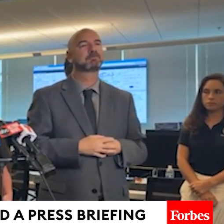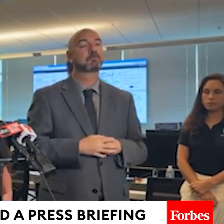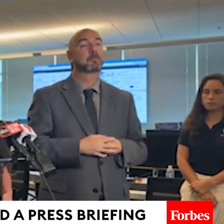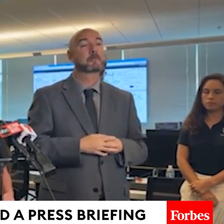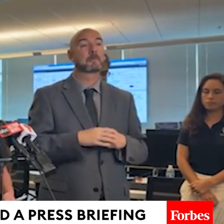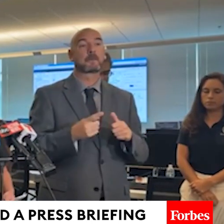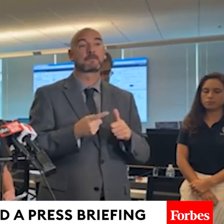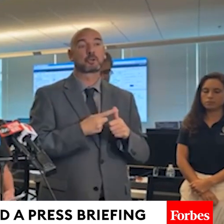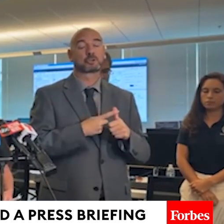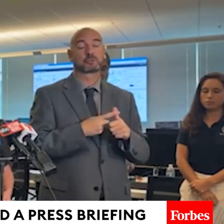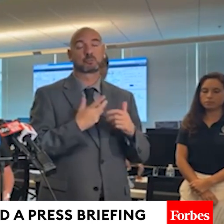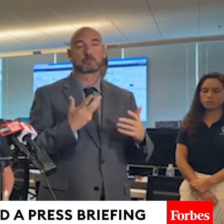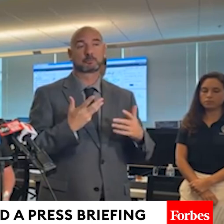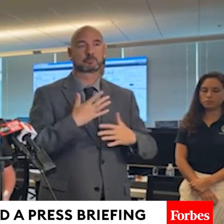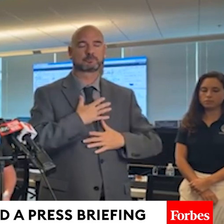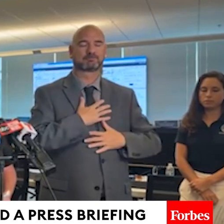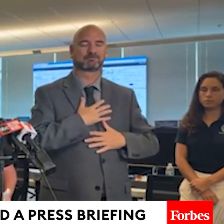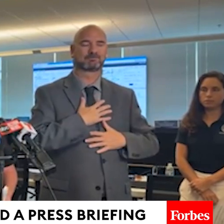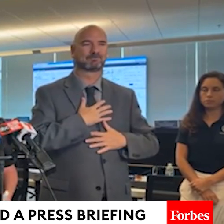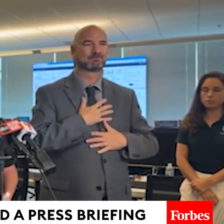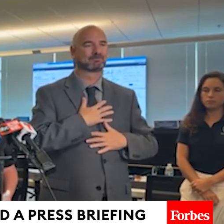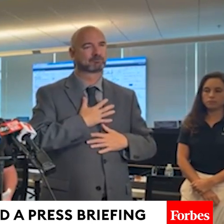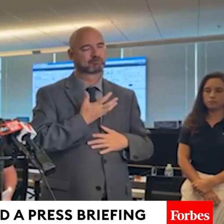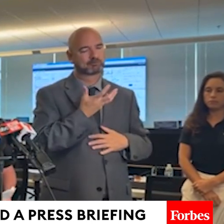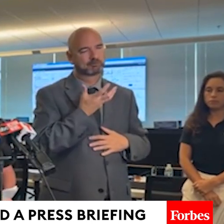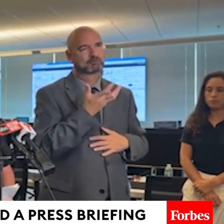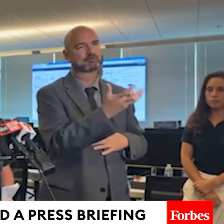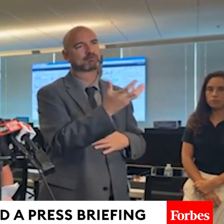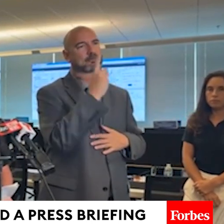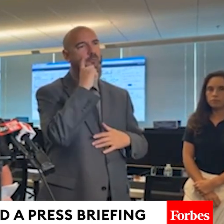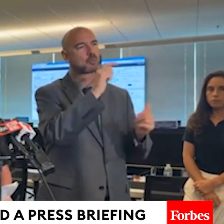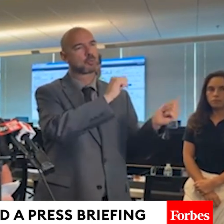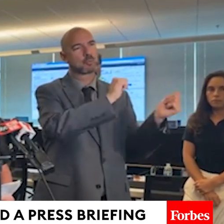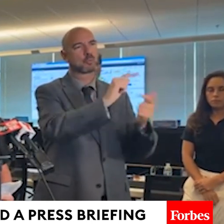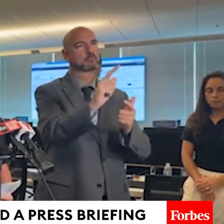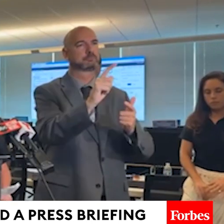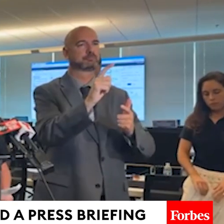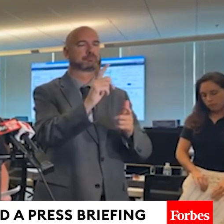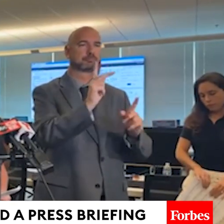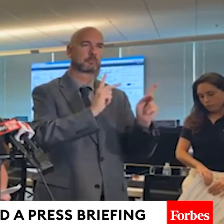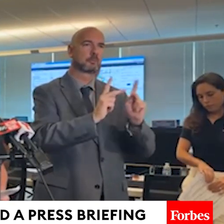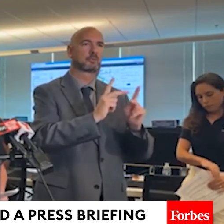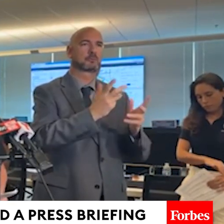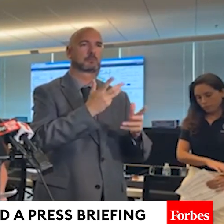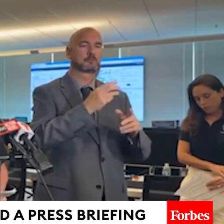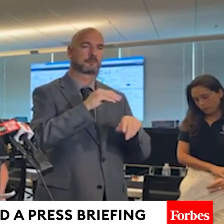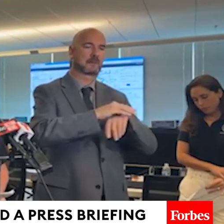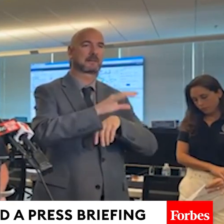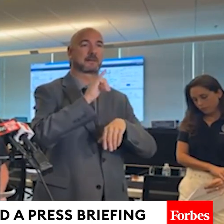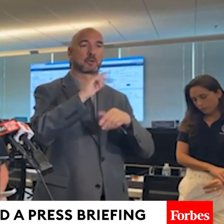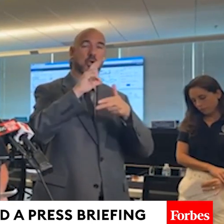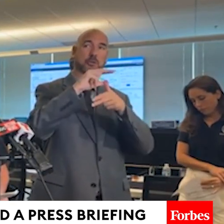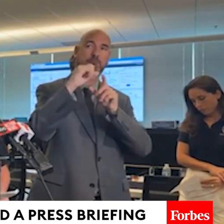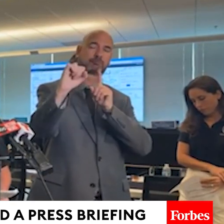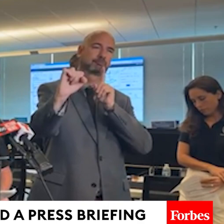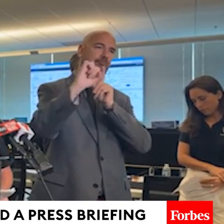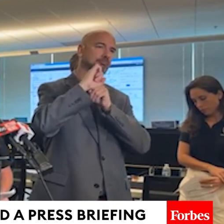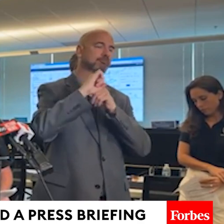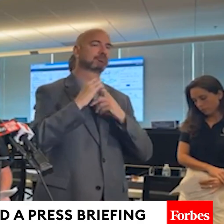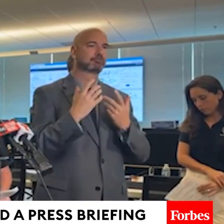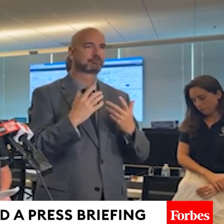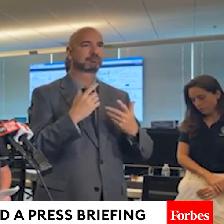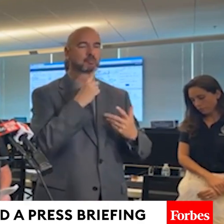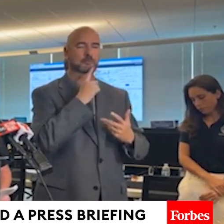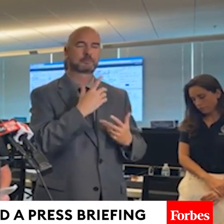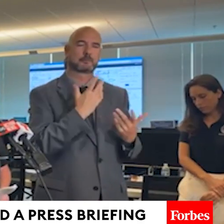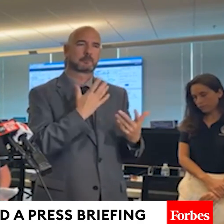heartfelt concern for everyone who has been affected by Hurricane Milton. I assure you that everyone at Tampa